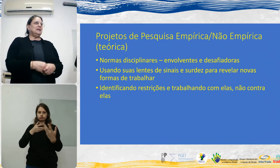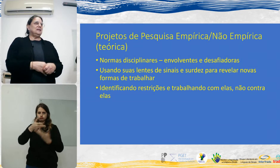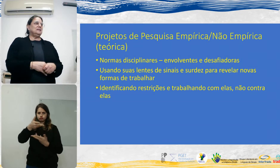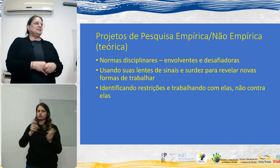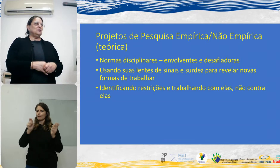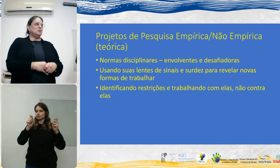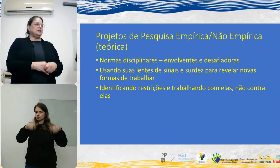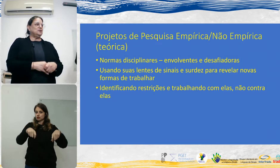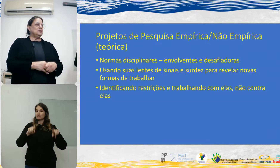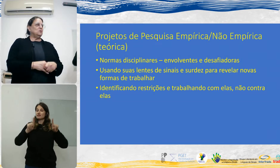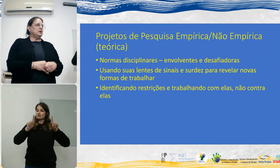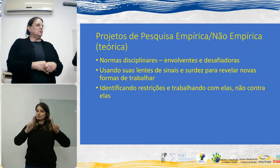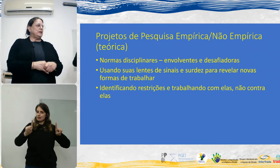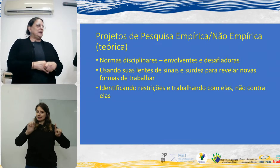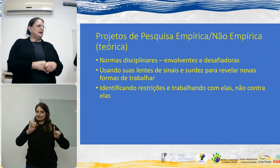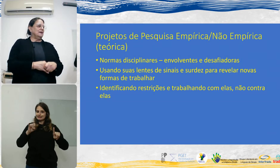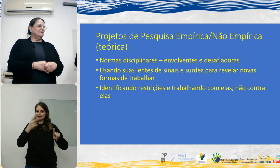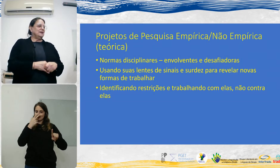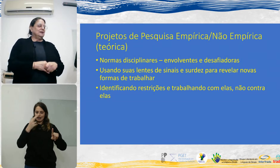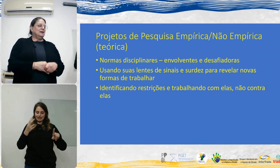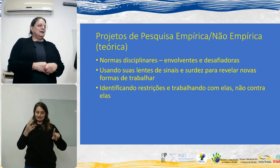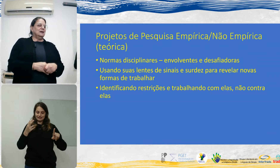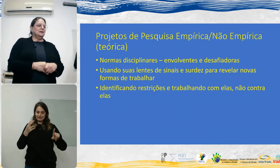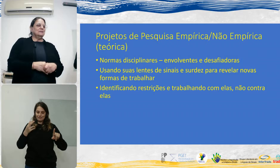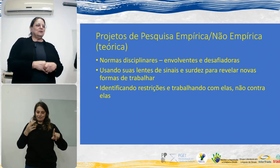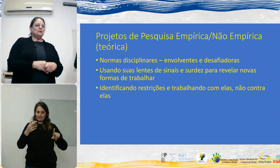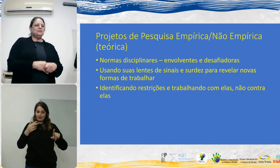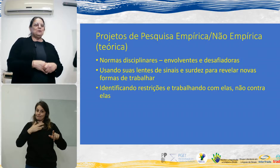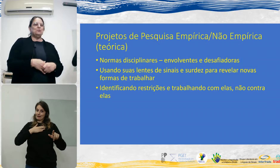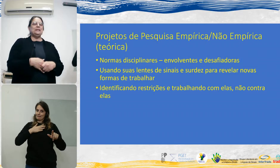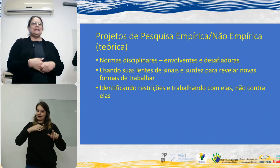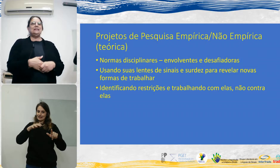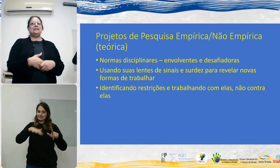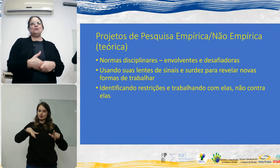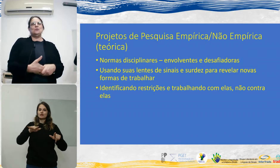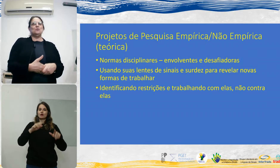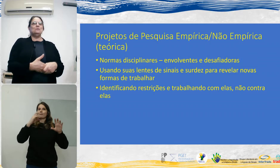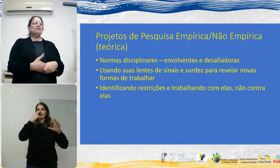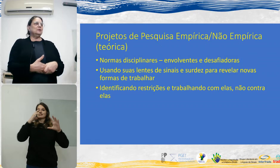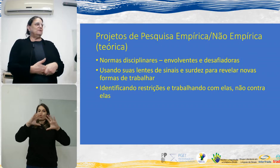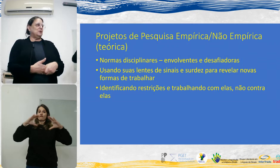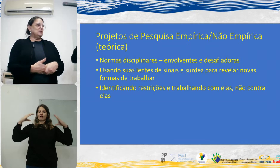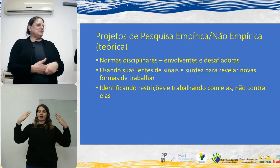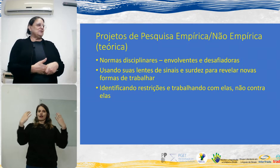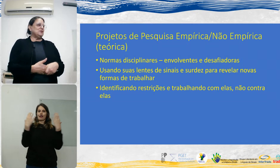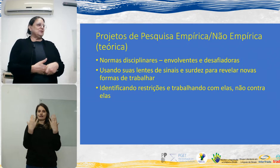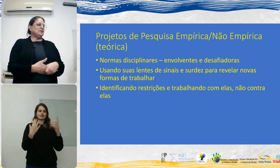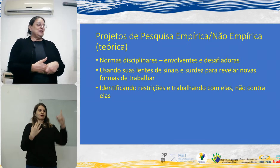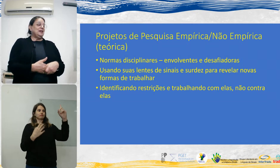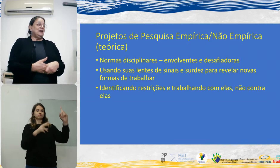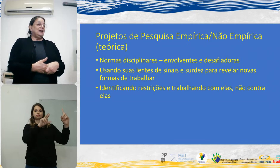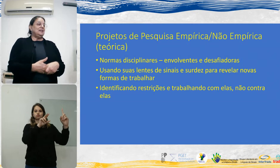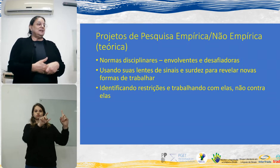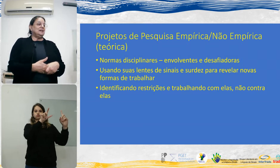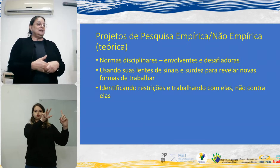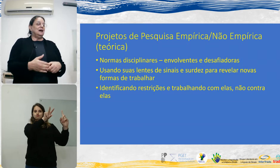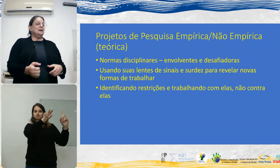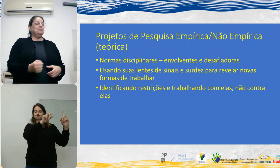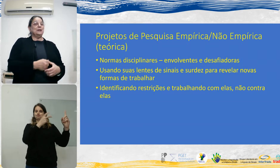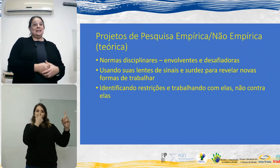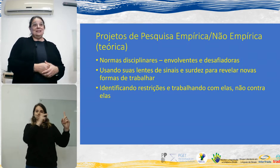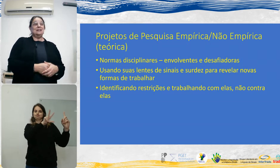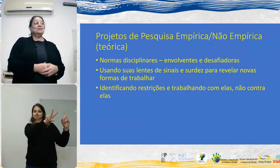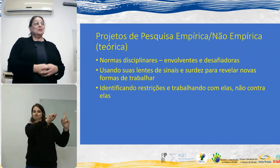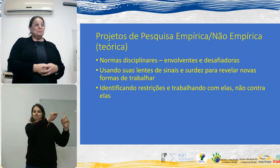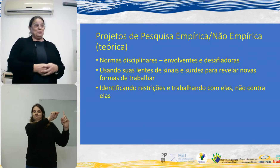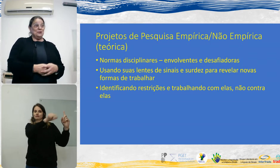in a situation where we have a philosopher presenting to a room full of philosophers, and then I